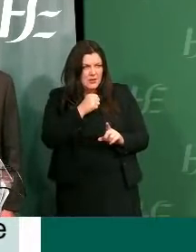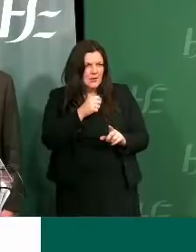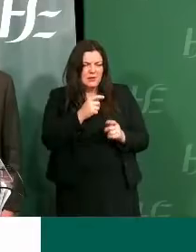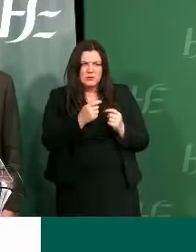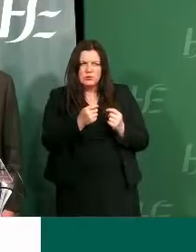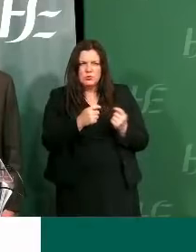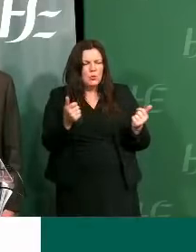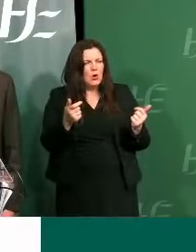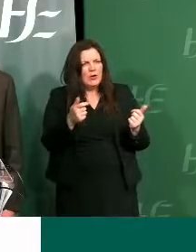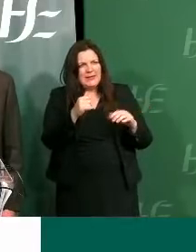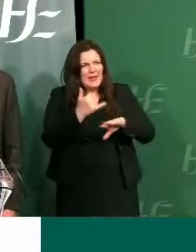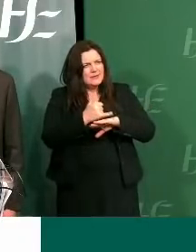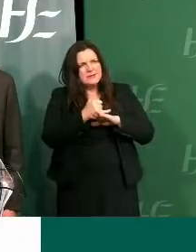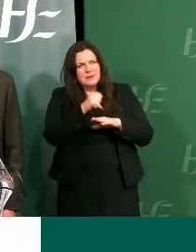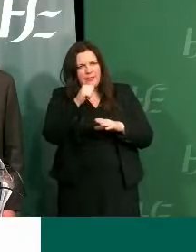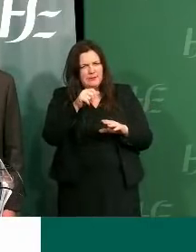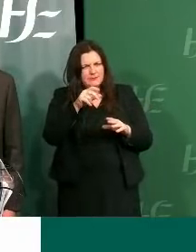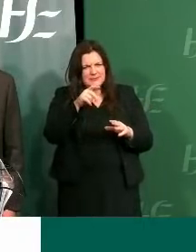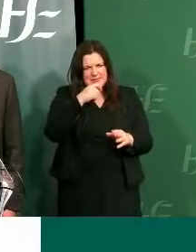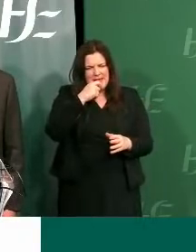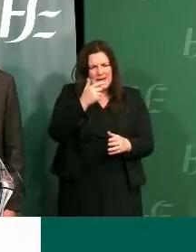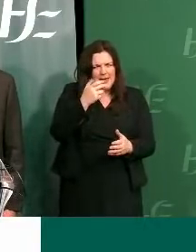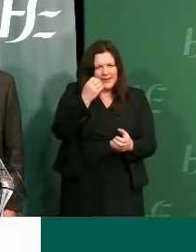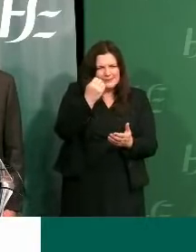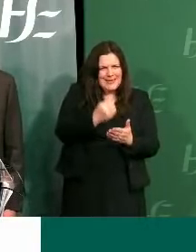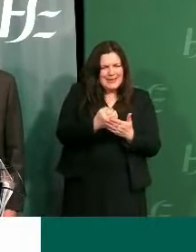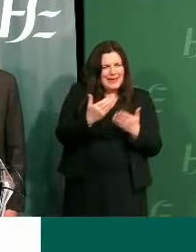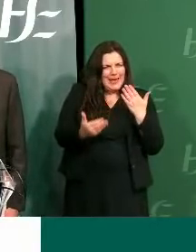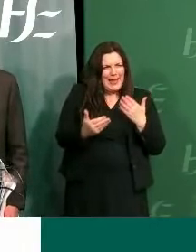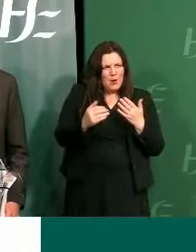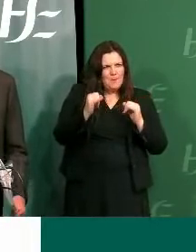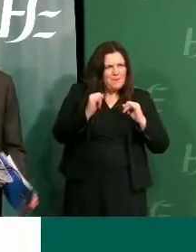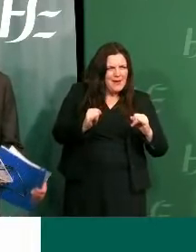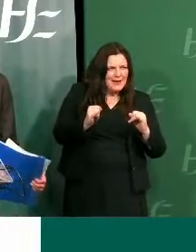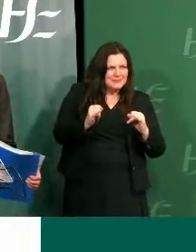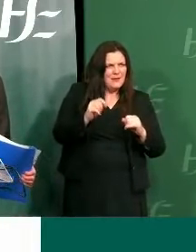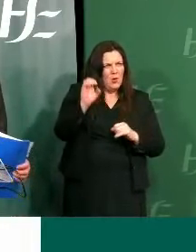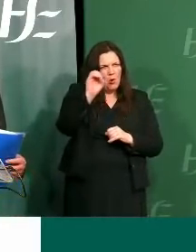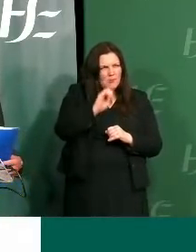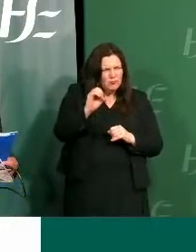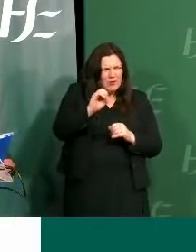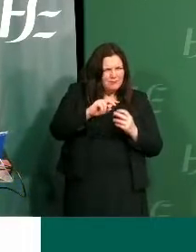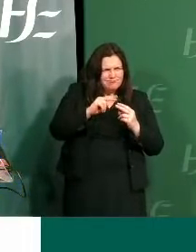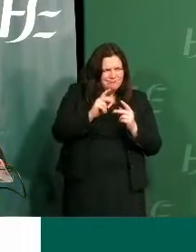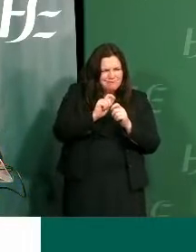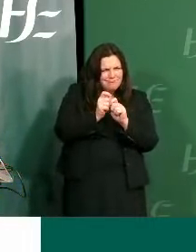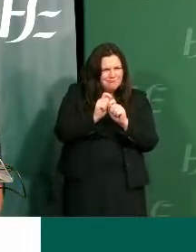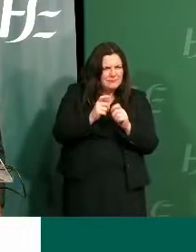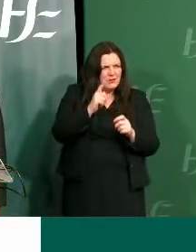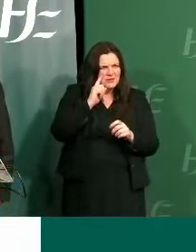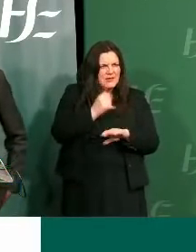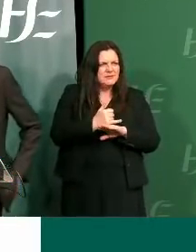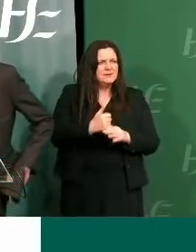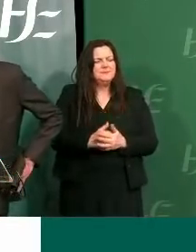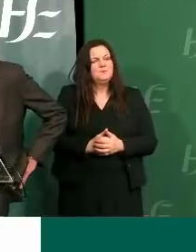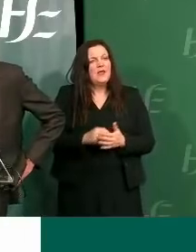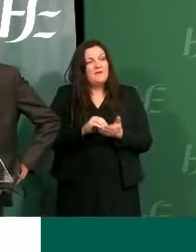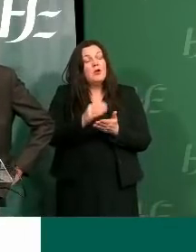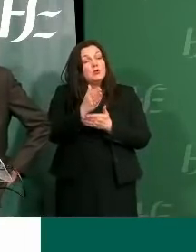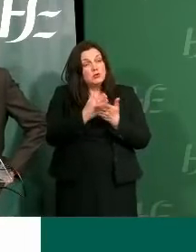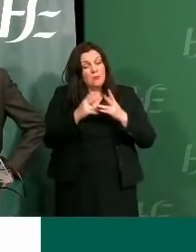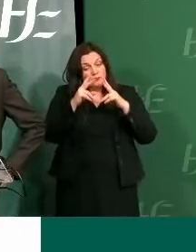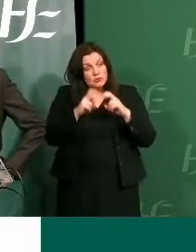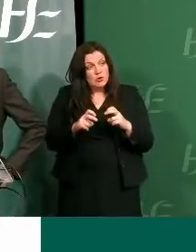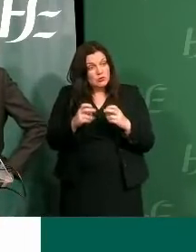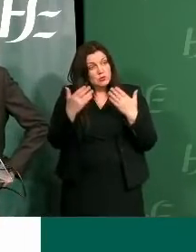definitive conclusions. Some early lab research, again, small numbers on study participants in South Africa, suggests that